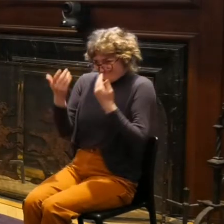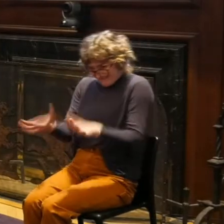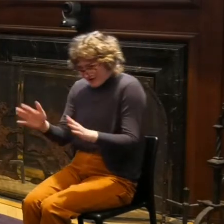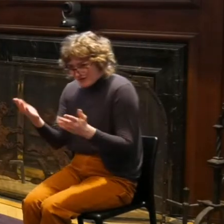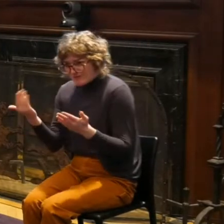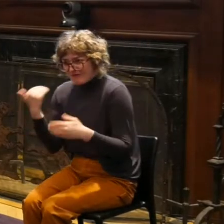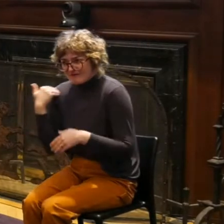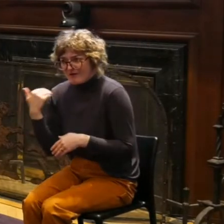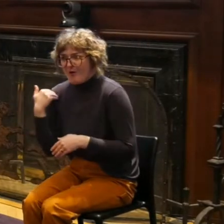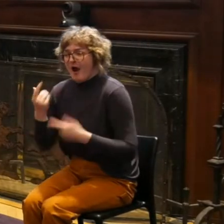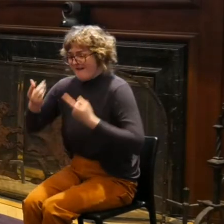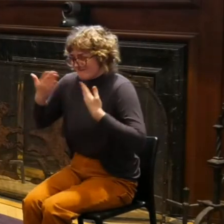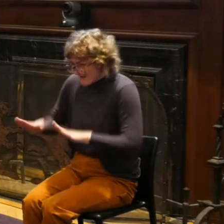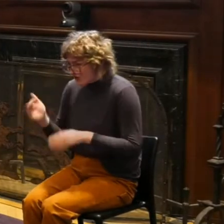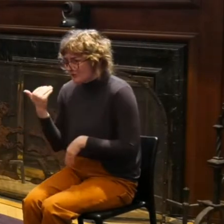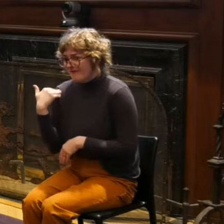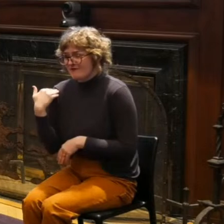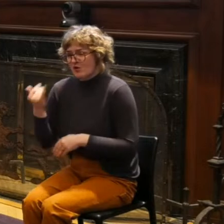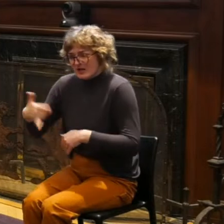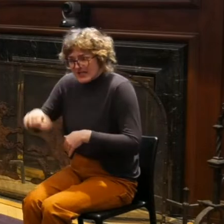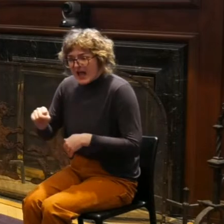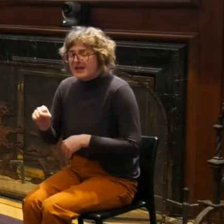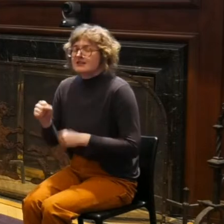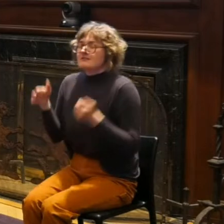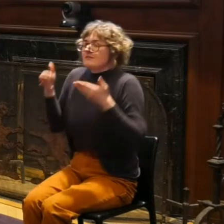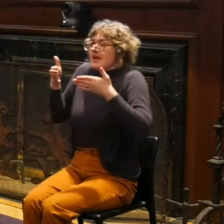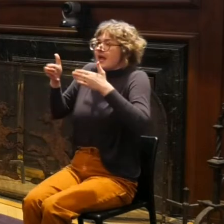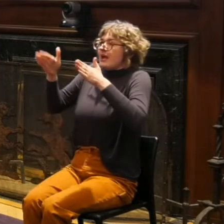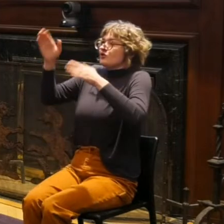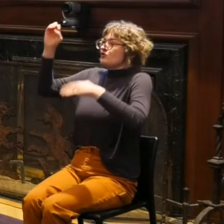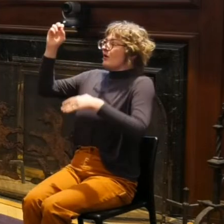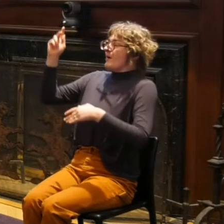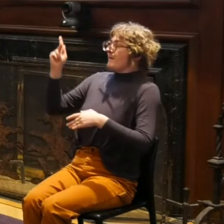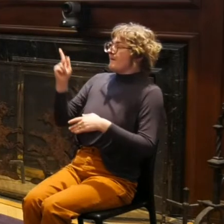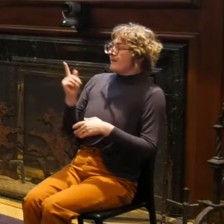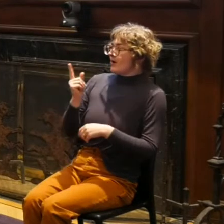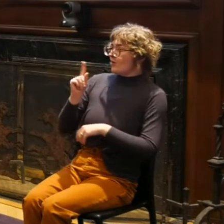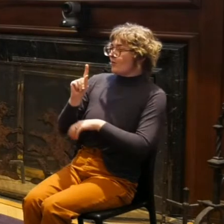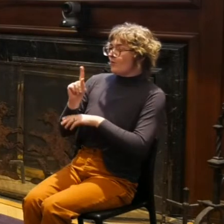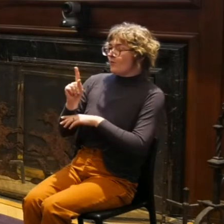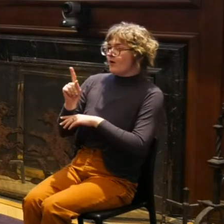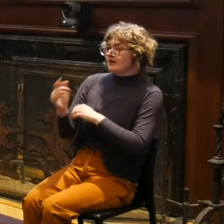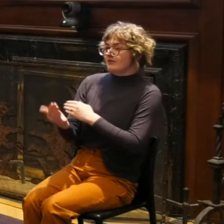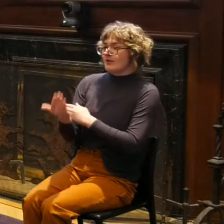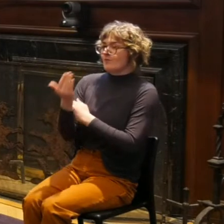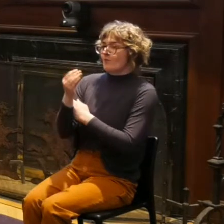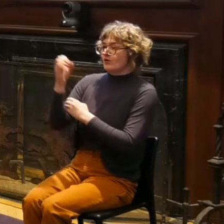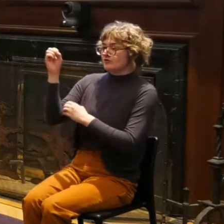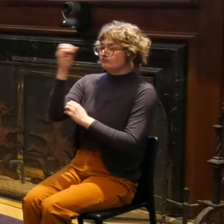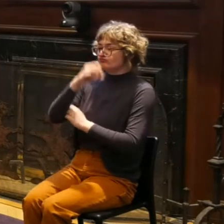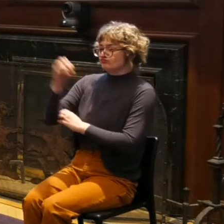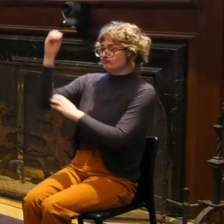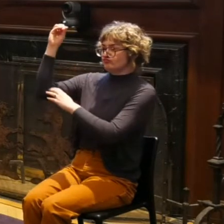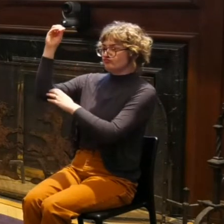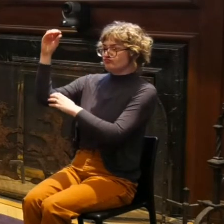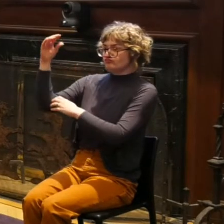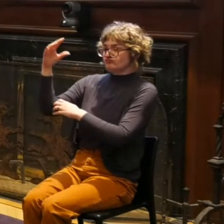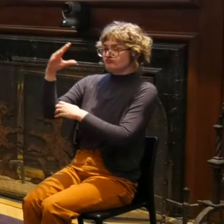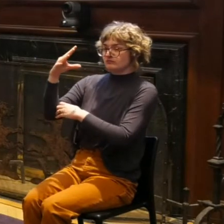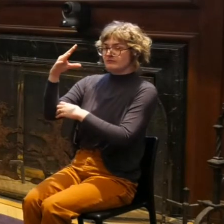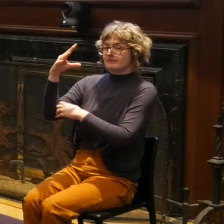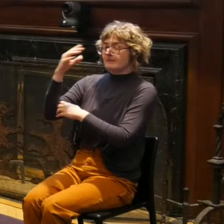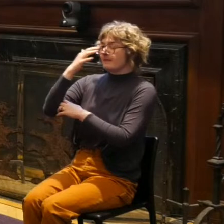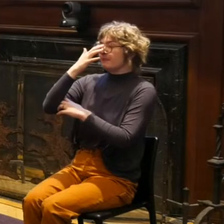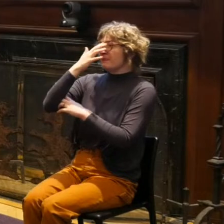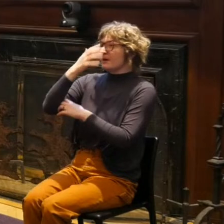and again done this. My angel returns after his 1 a.m. street lamp rides.